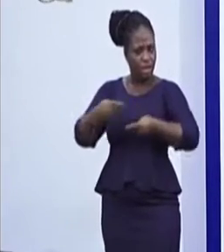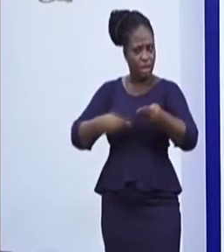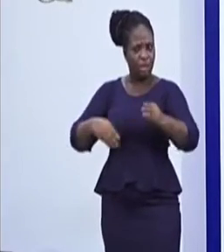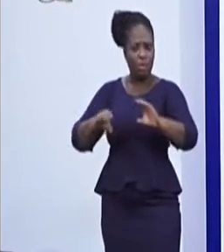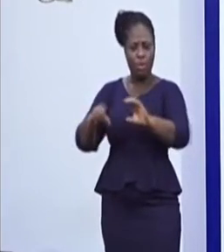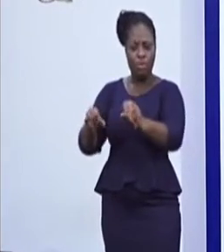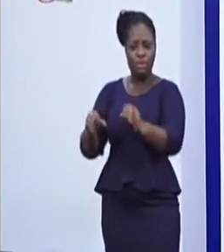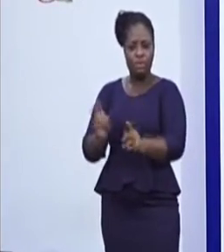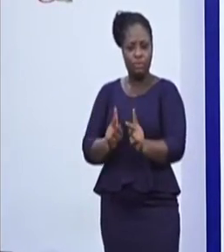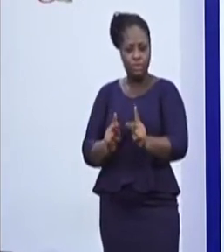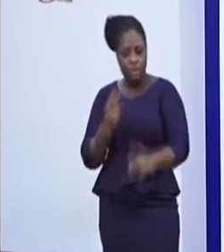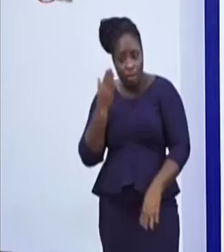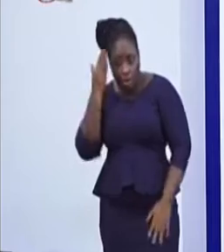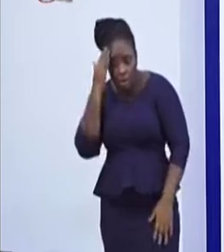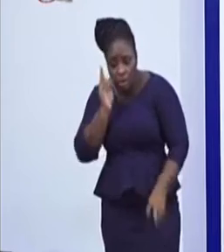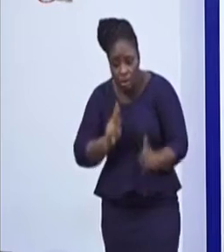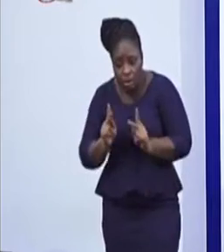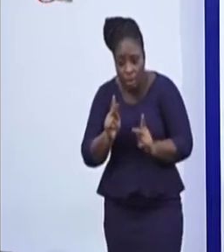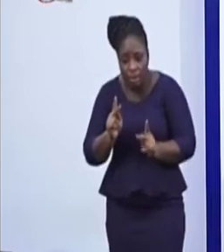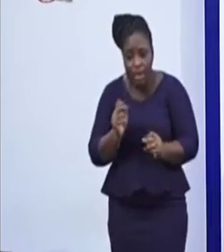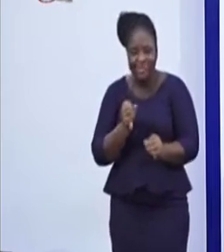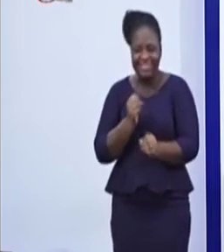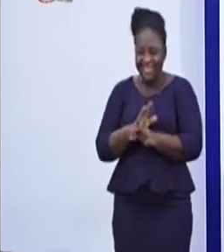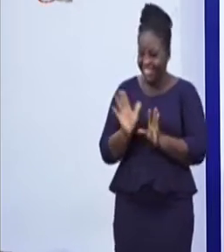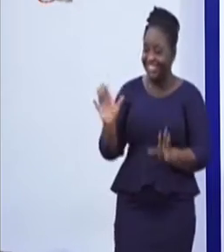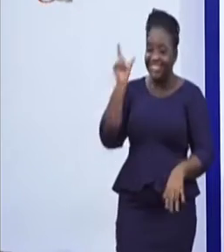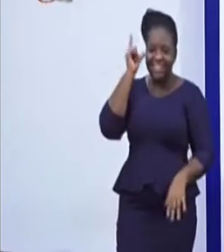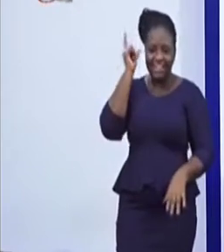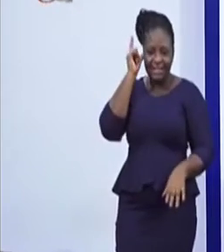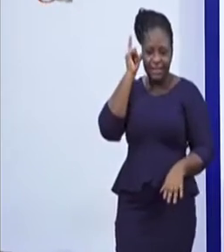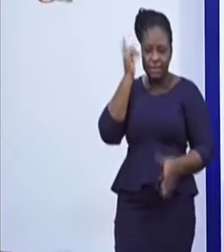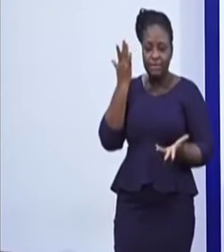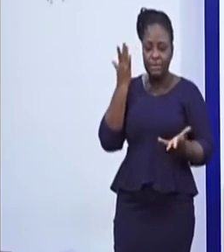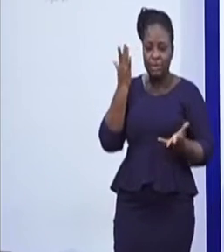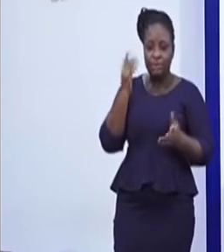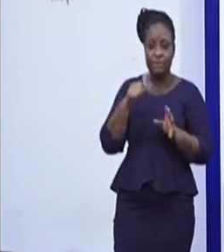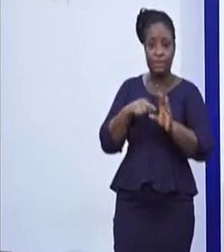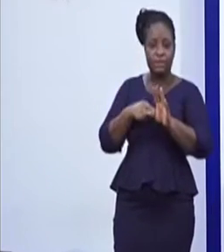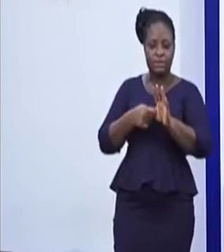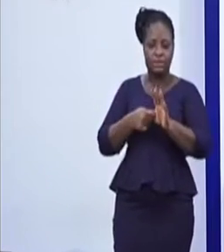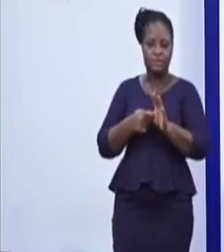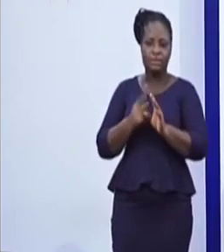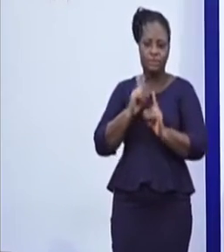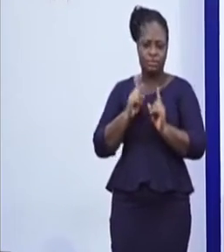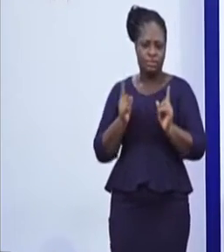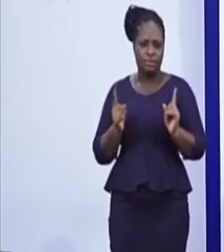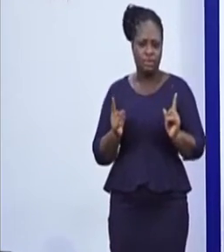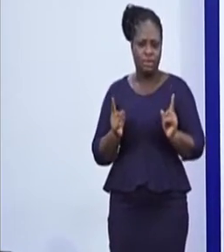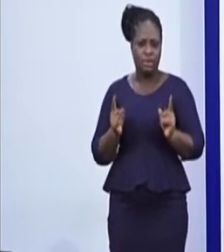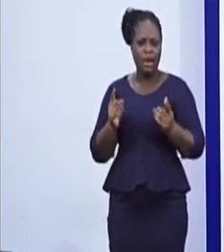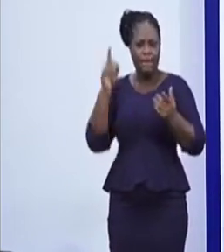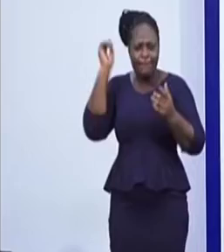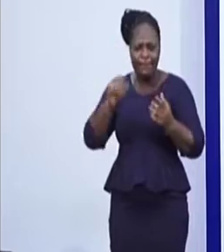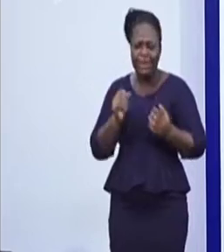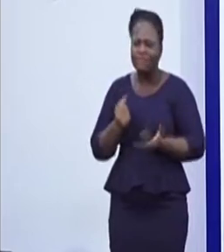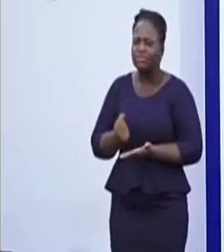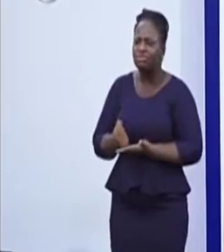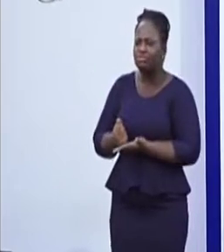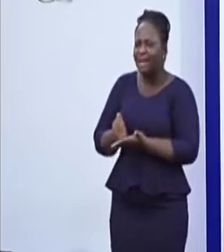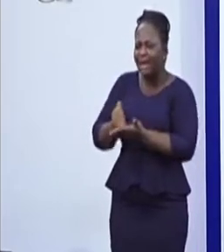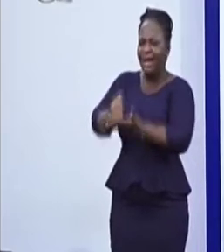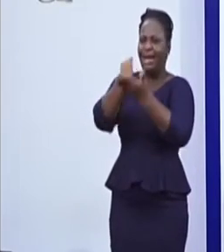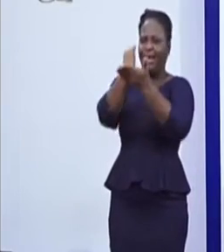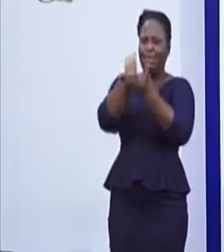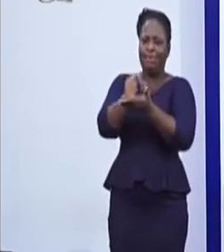members. We know people who will be readily listened to if they start to speak. We need to amplify the voices and